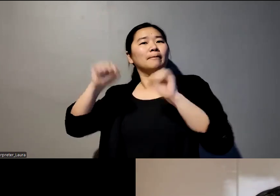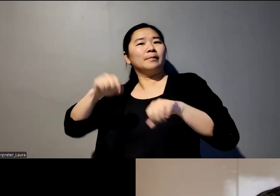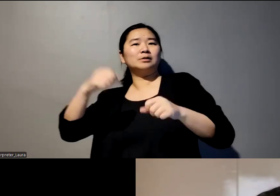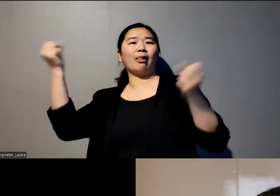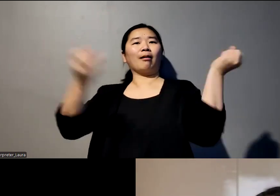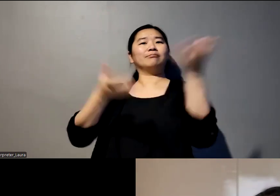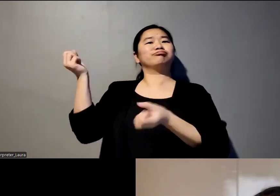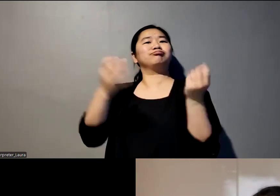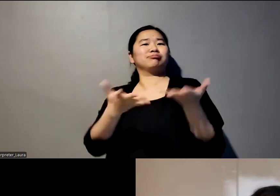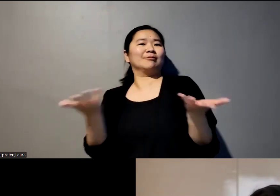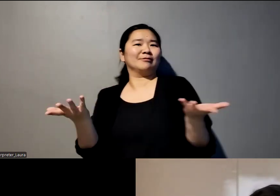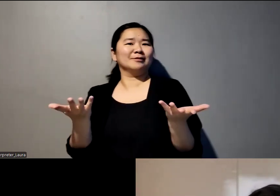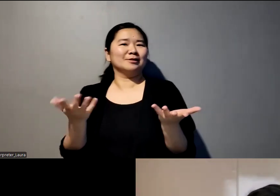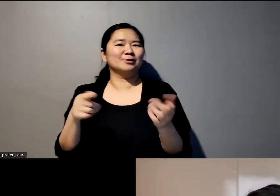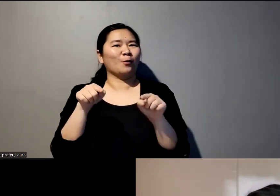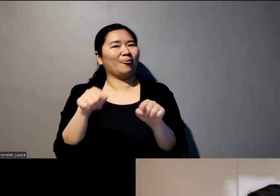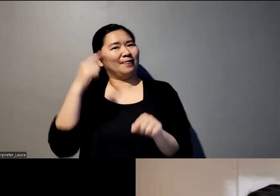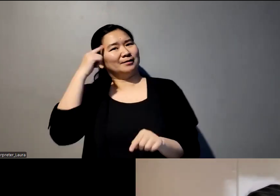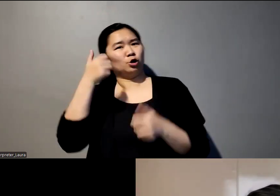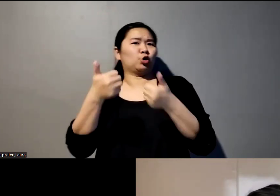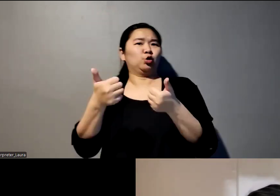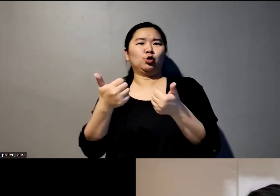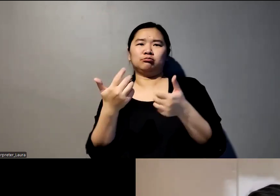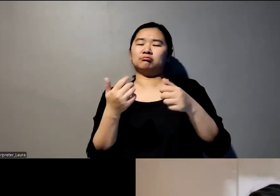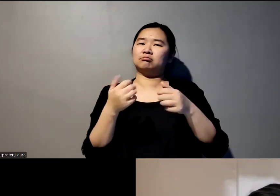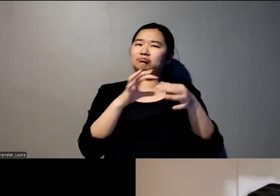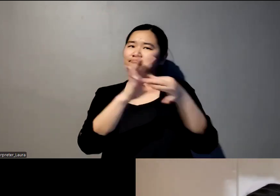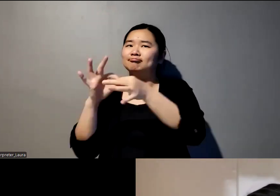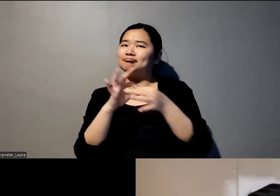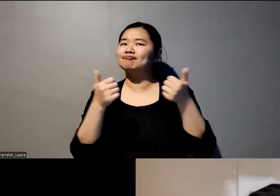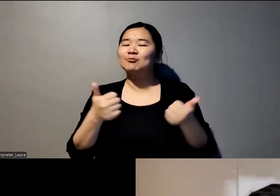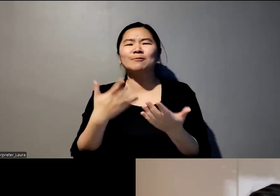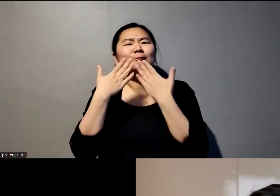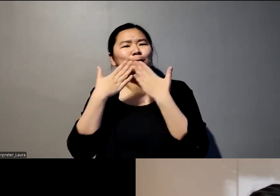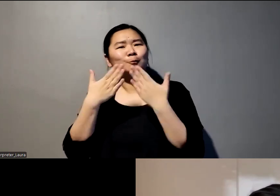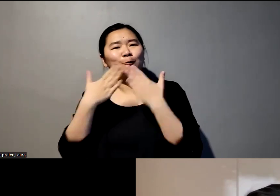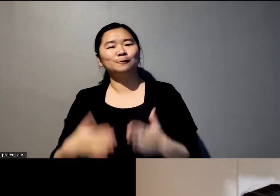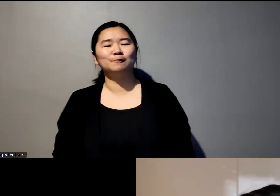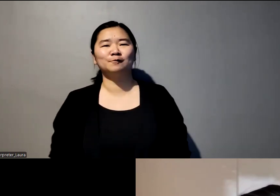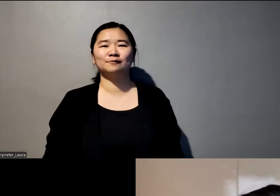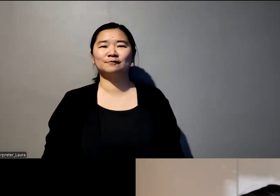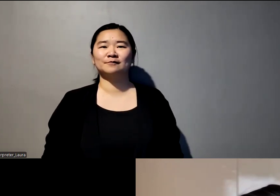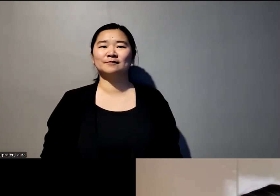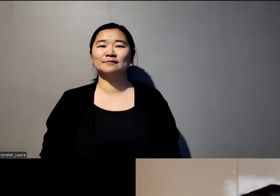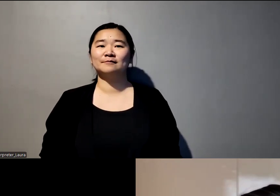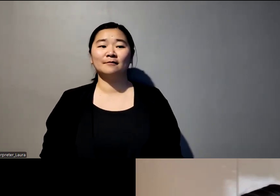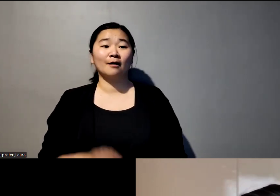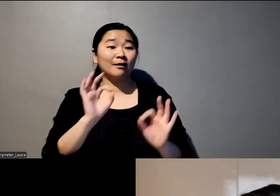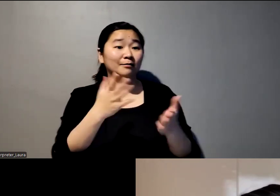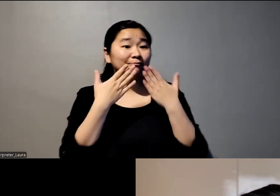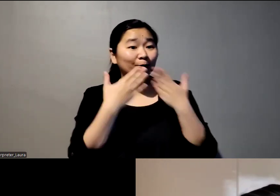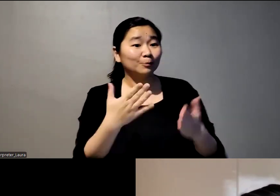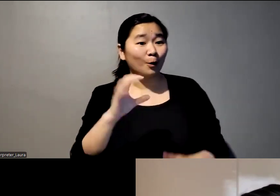member of WNUSP, and the chair, Daniel Iga, I know is in the audience as well.